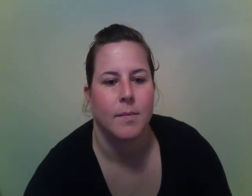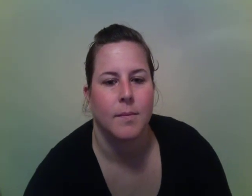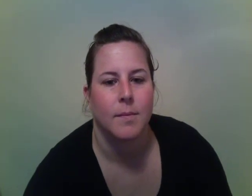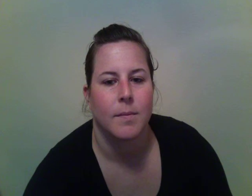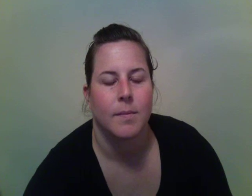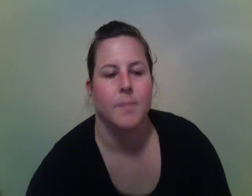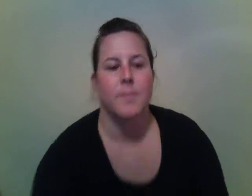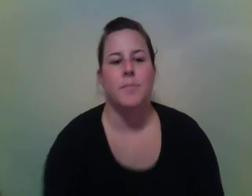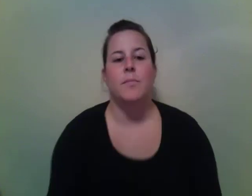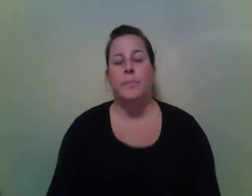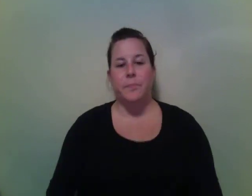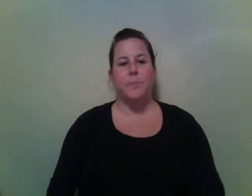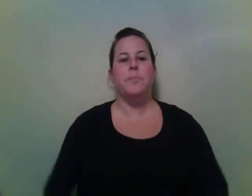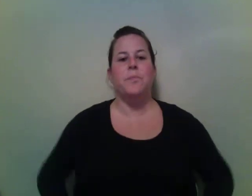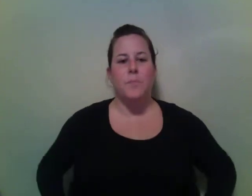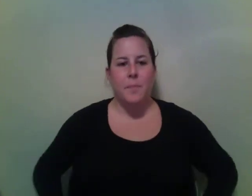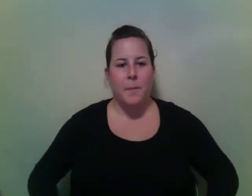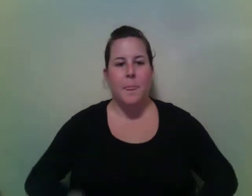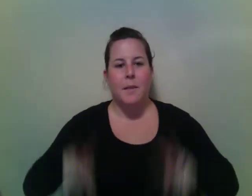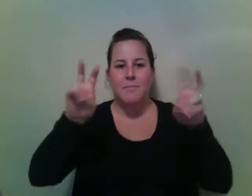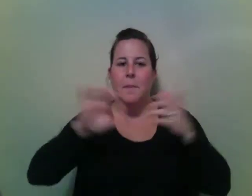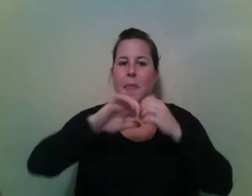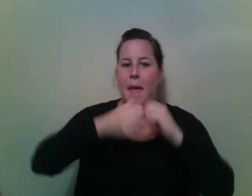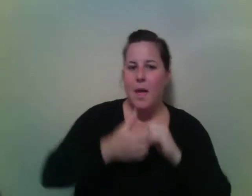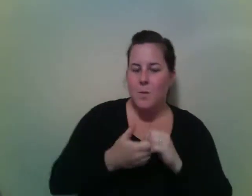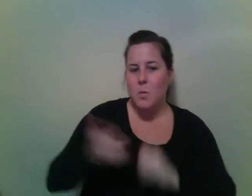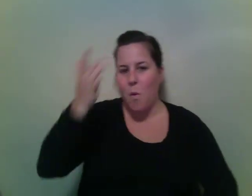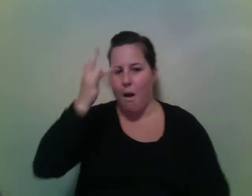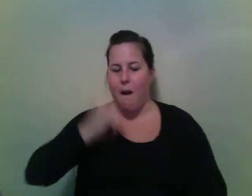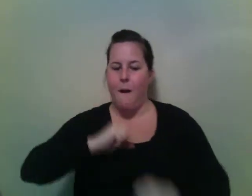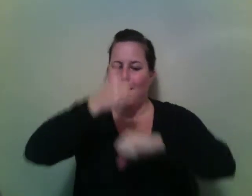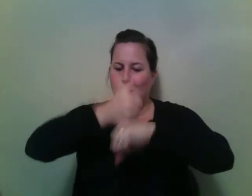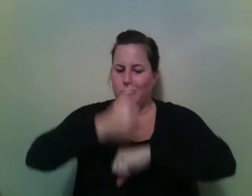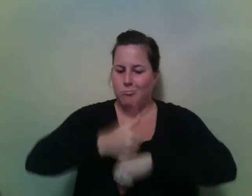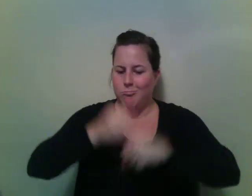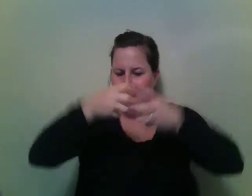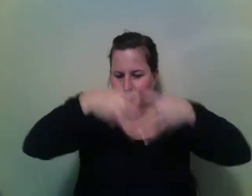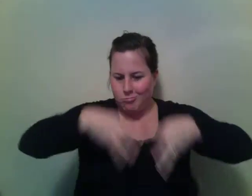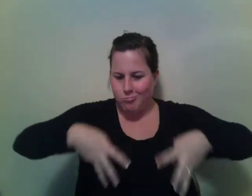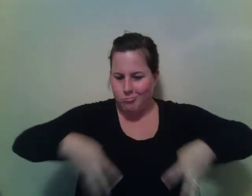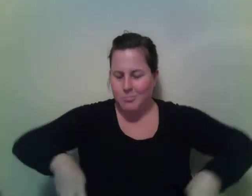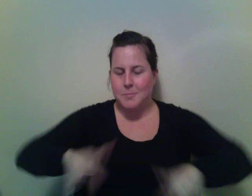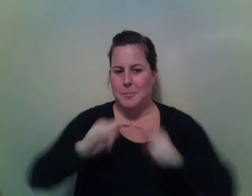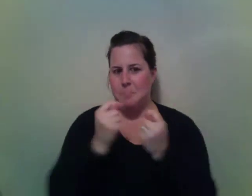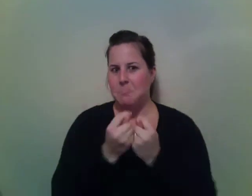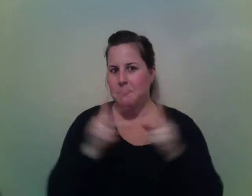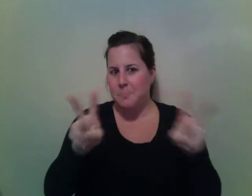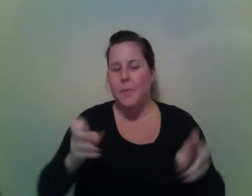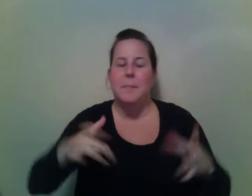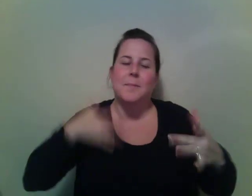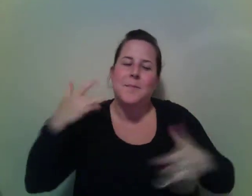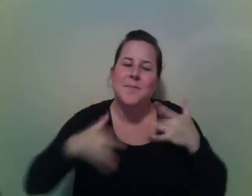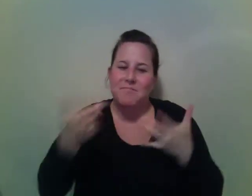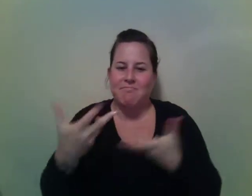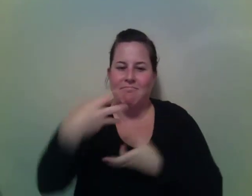The hows and whys of strategic placement. I am so excited to have you here with me today. My name is Alana and I